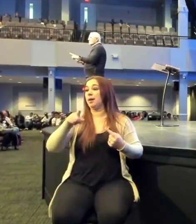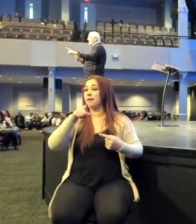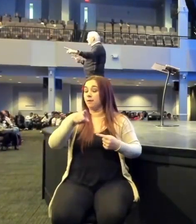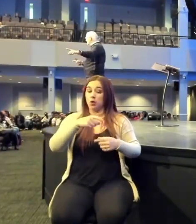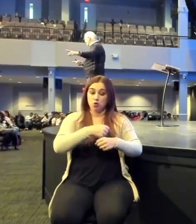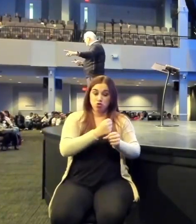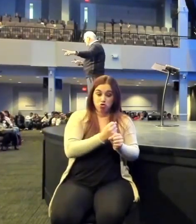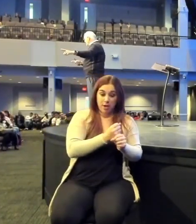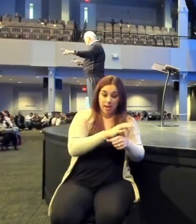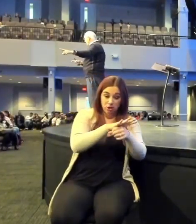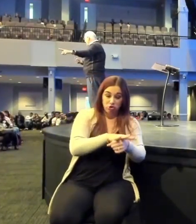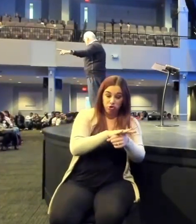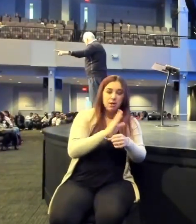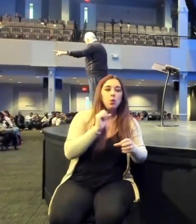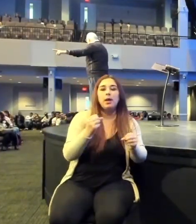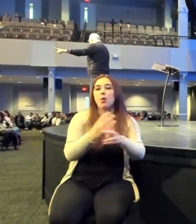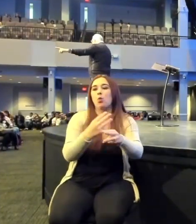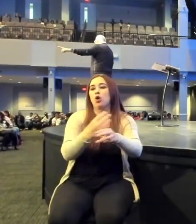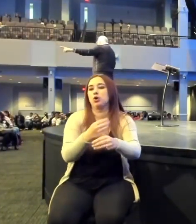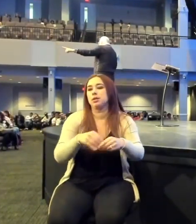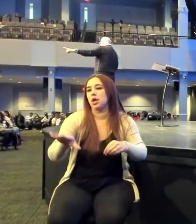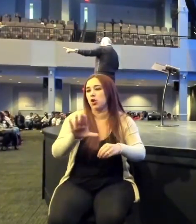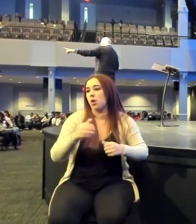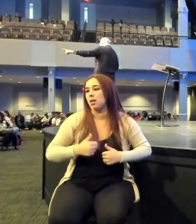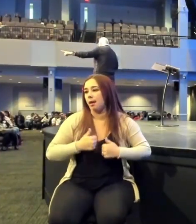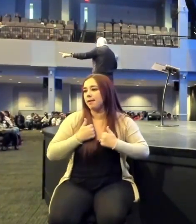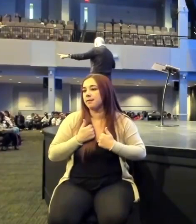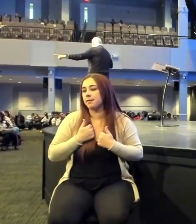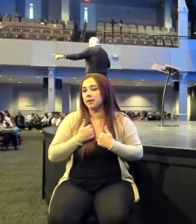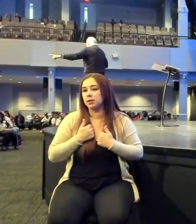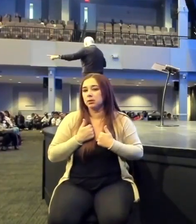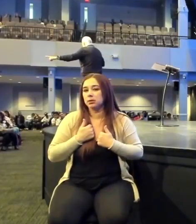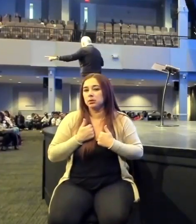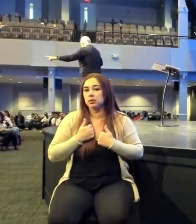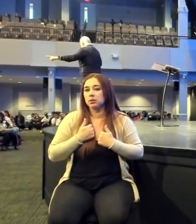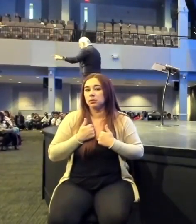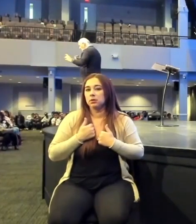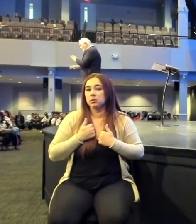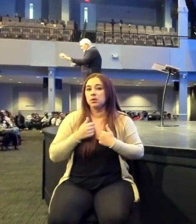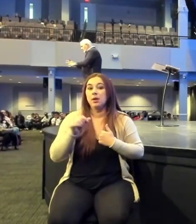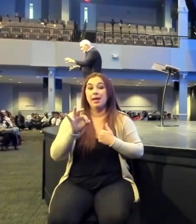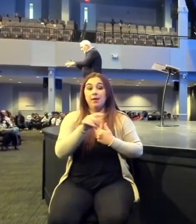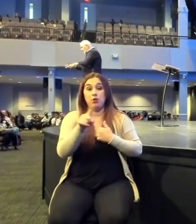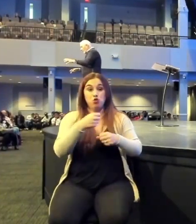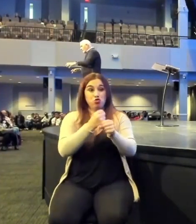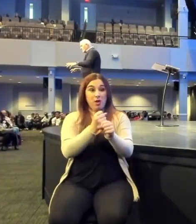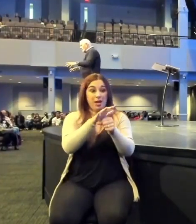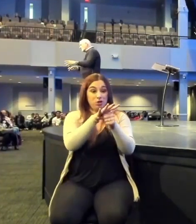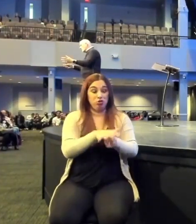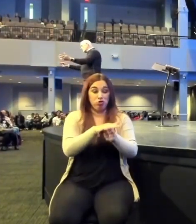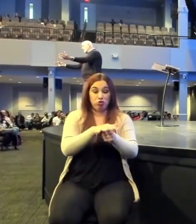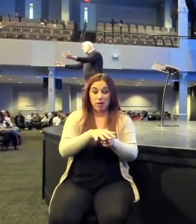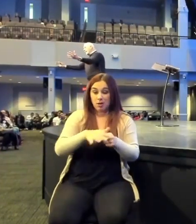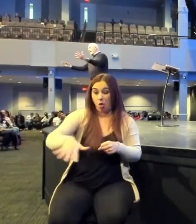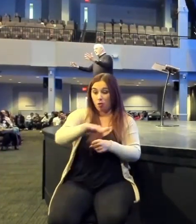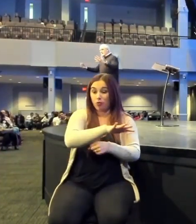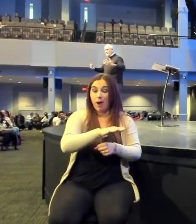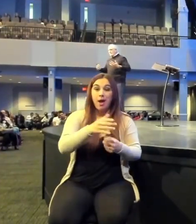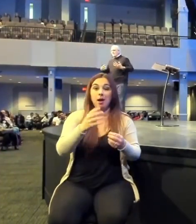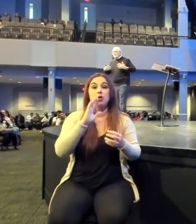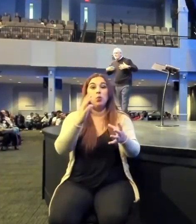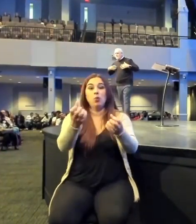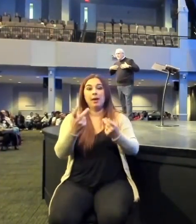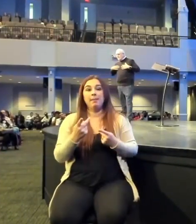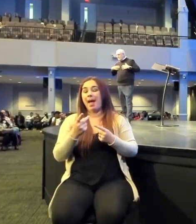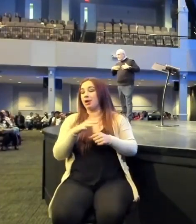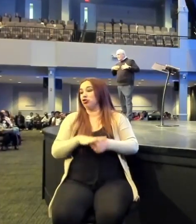you feed stress in your own life, okay? So if you create stress all around you, what's coming back at you?